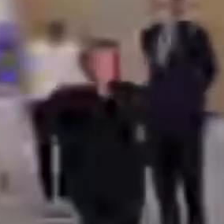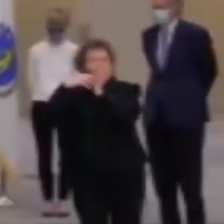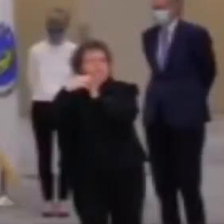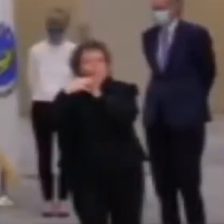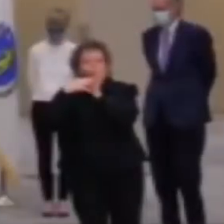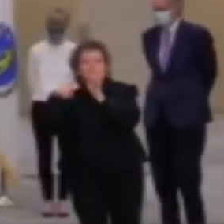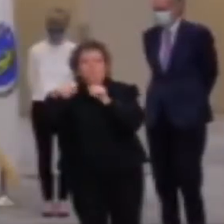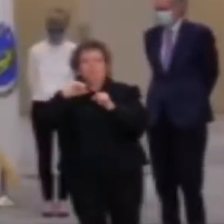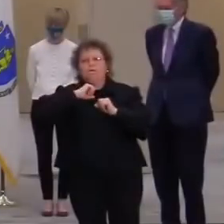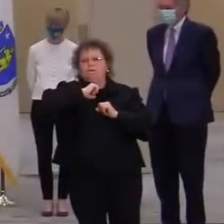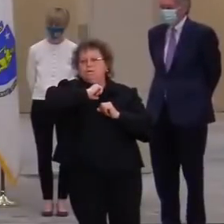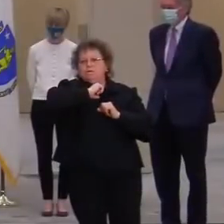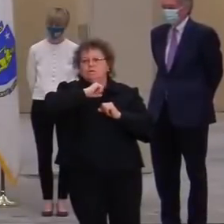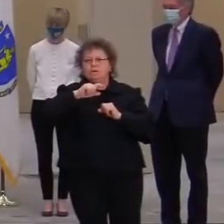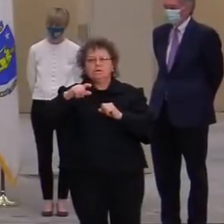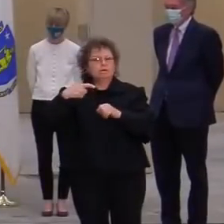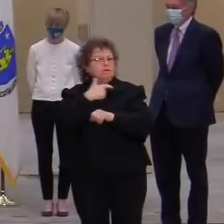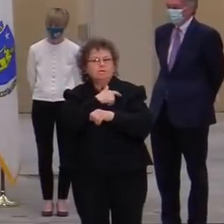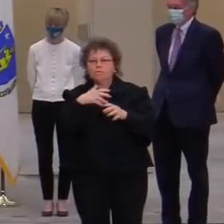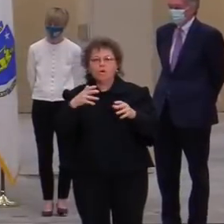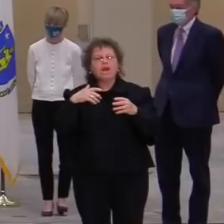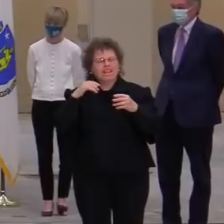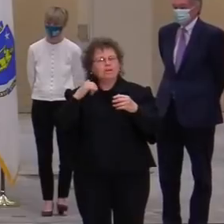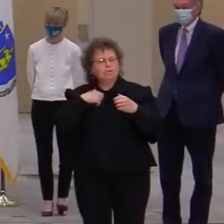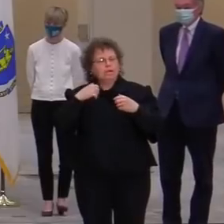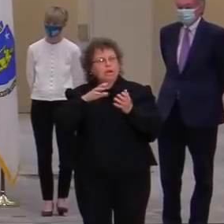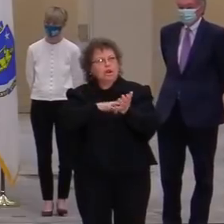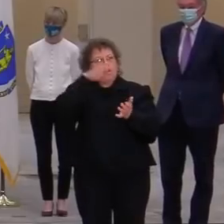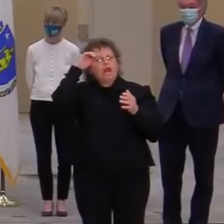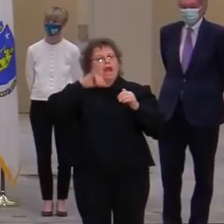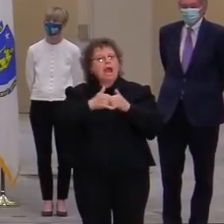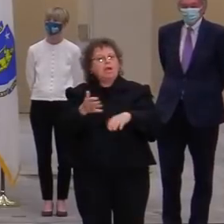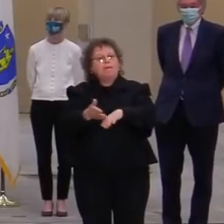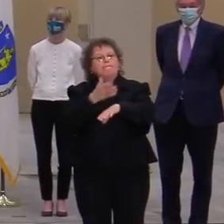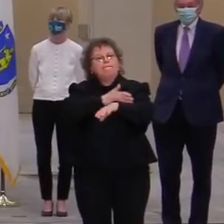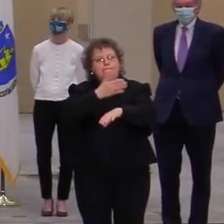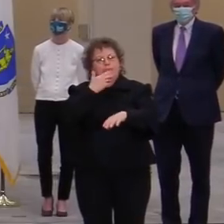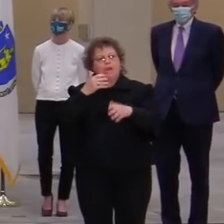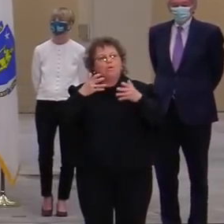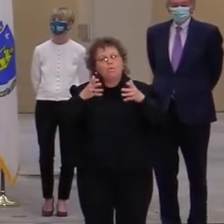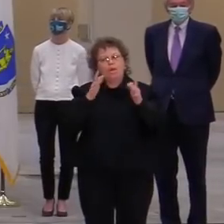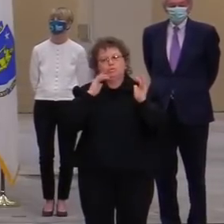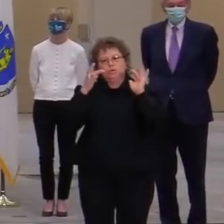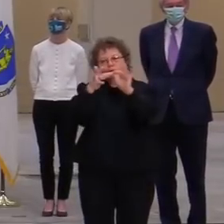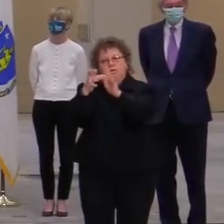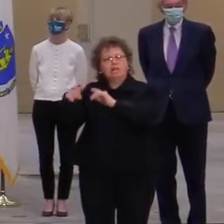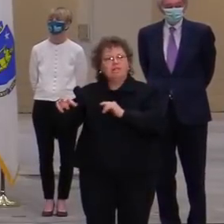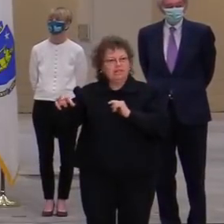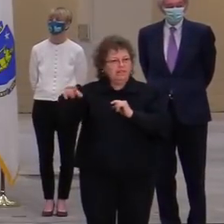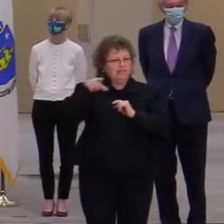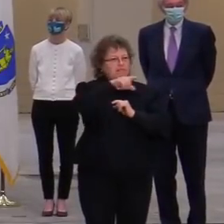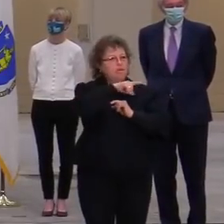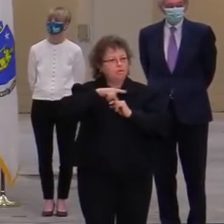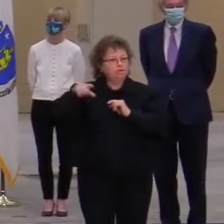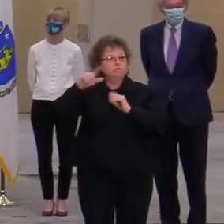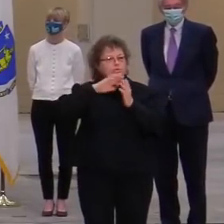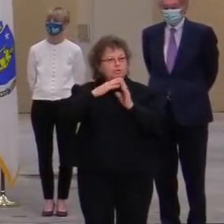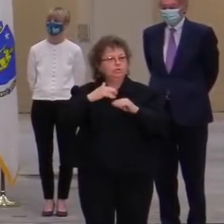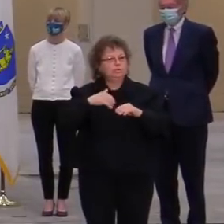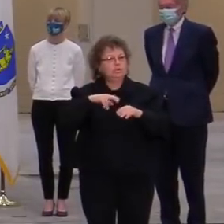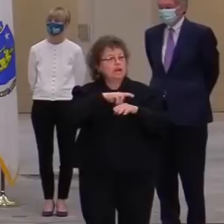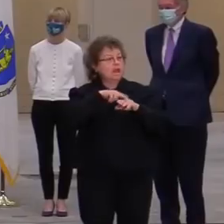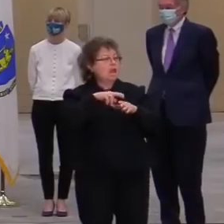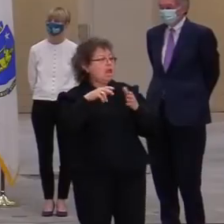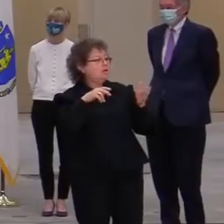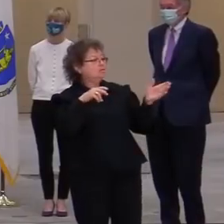probably the biggest lesson learned is how to do that. And I think if I said the averages nationally, and our average is